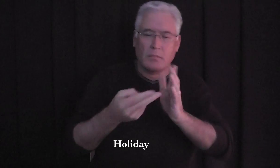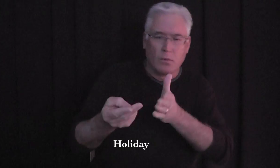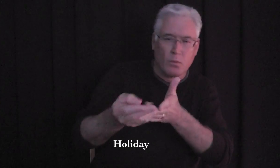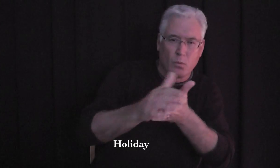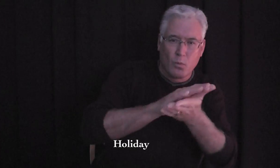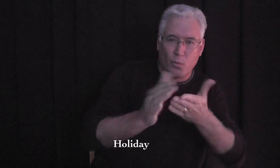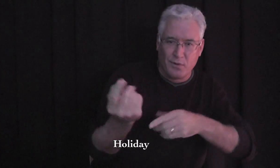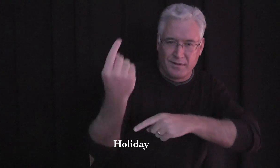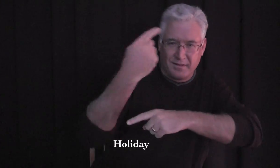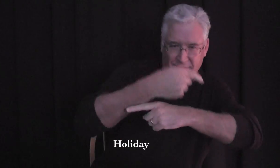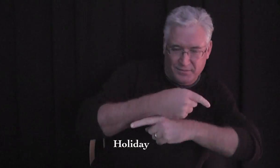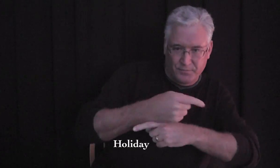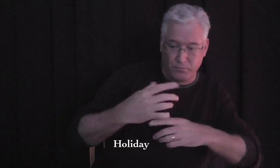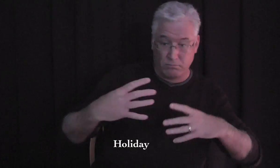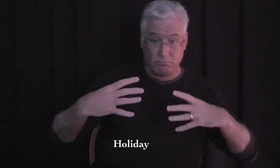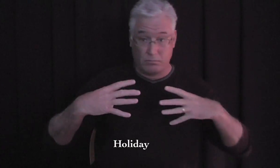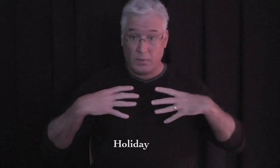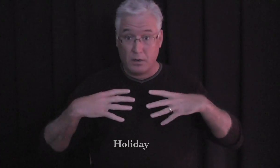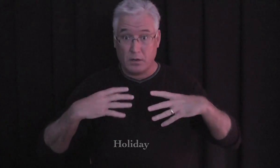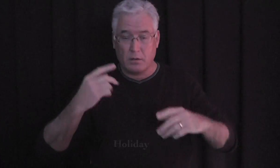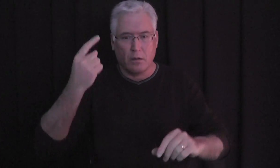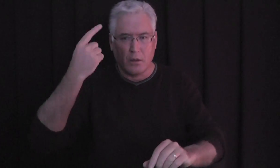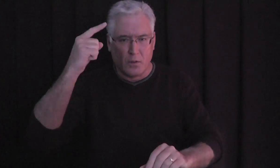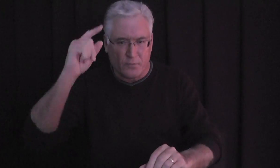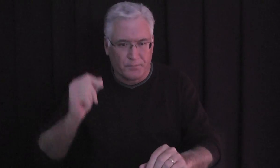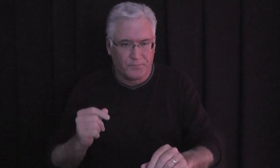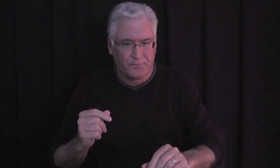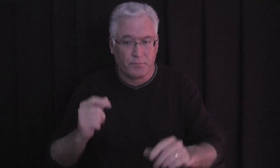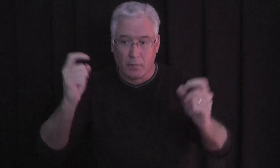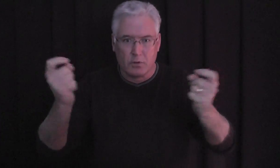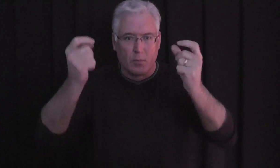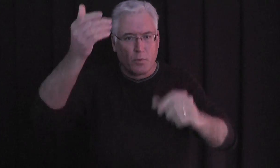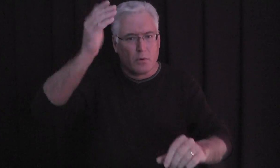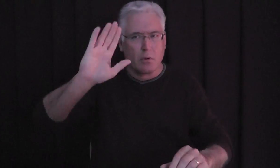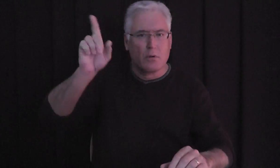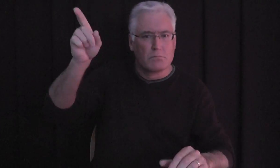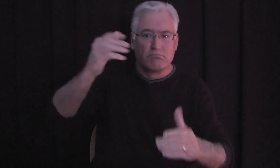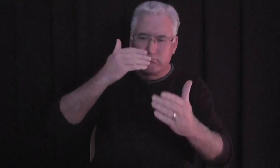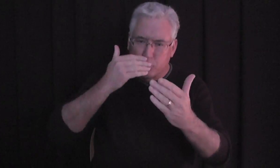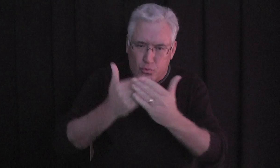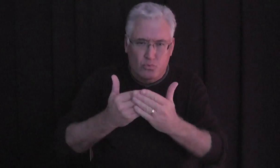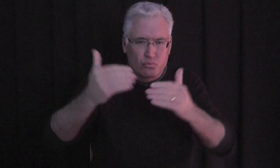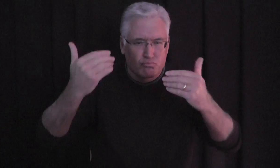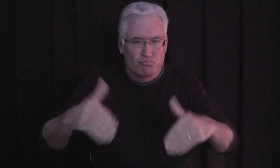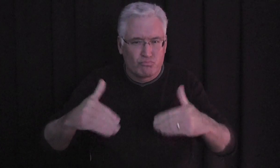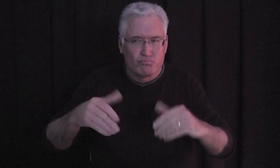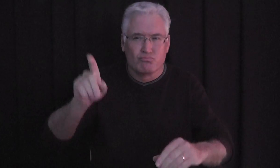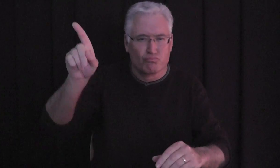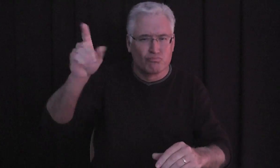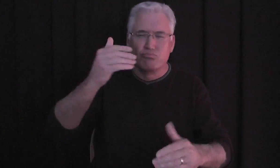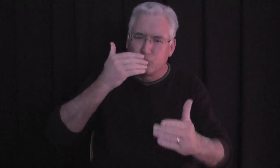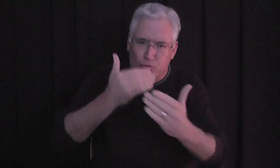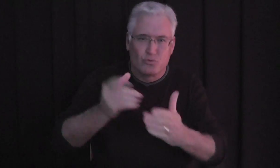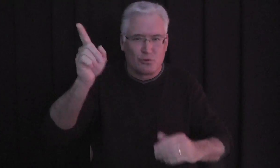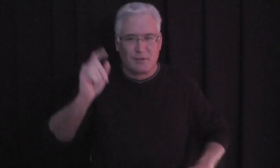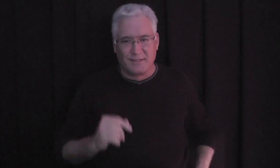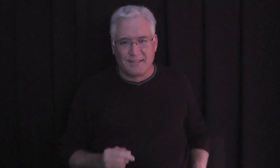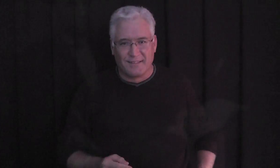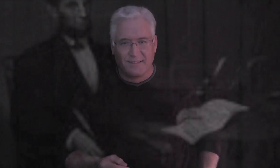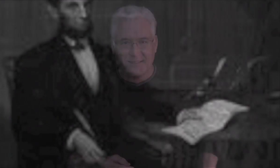And the holiday, it really meant holy day. And it was to celebrate God's goodness to us and to thank